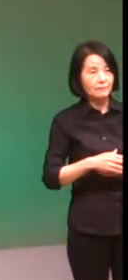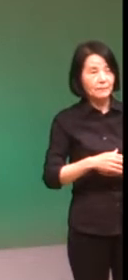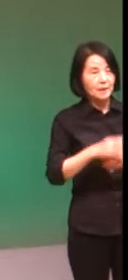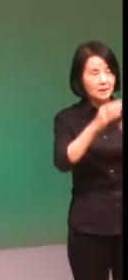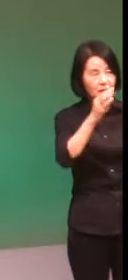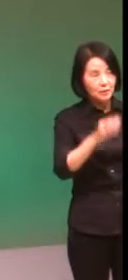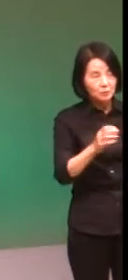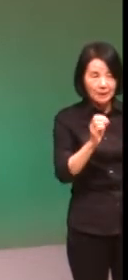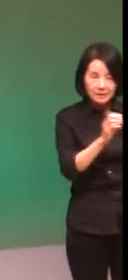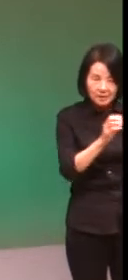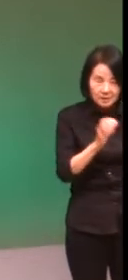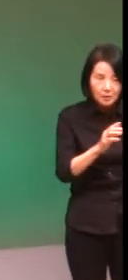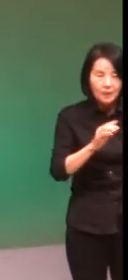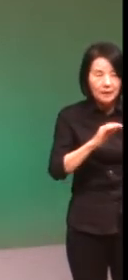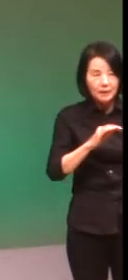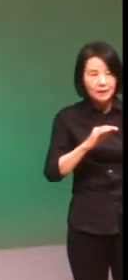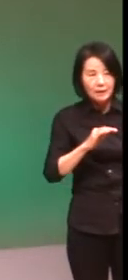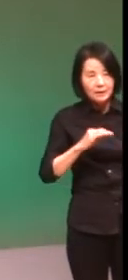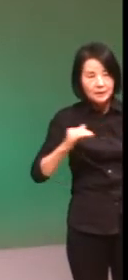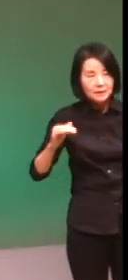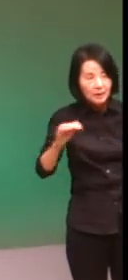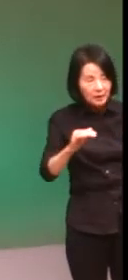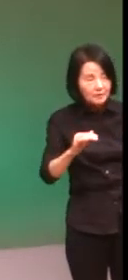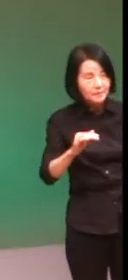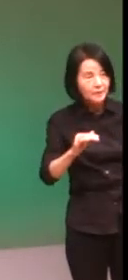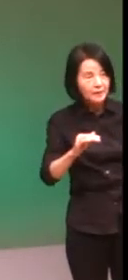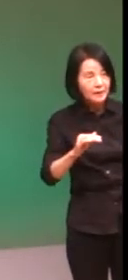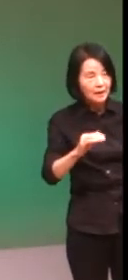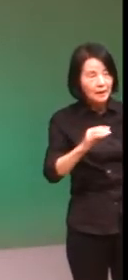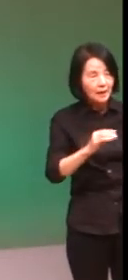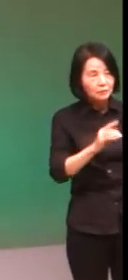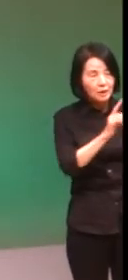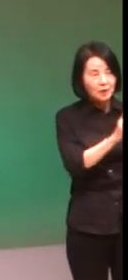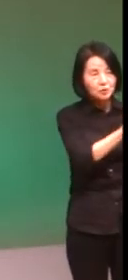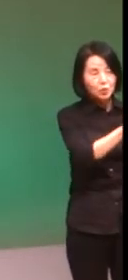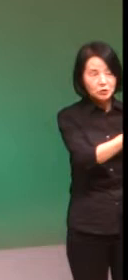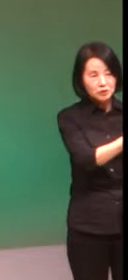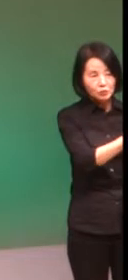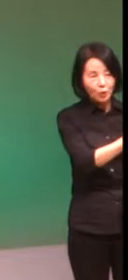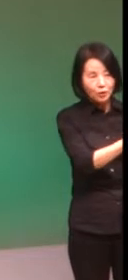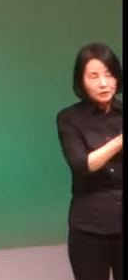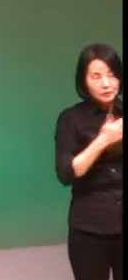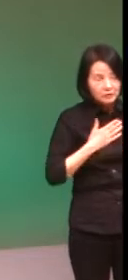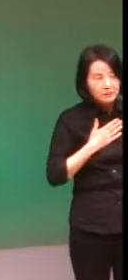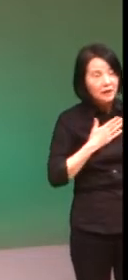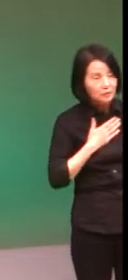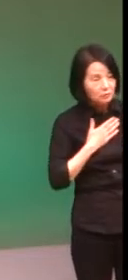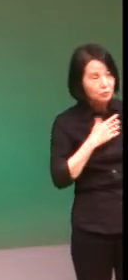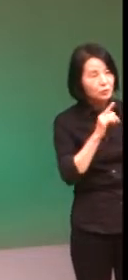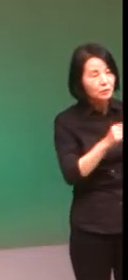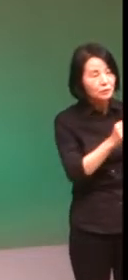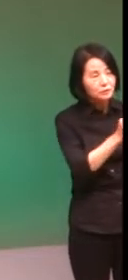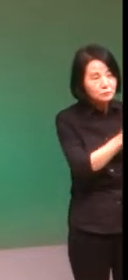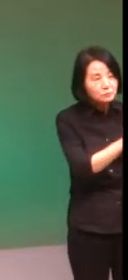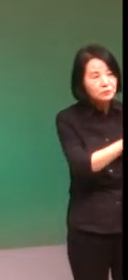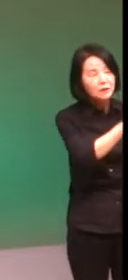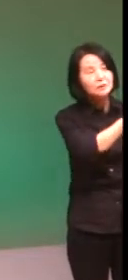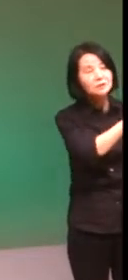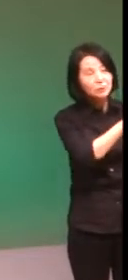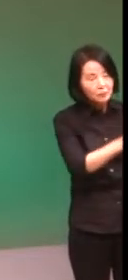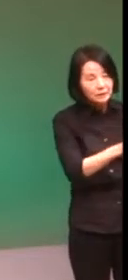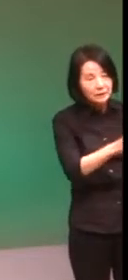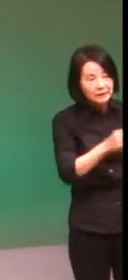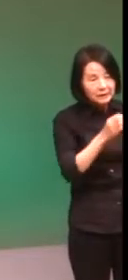they're investing, and you want them to develop a policy. We have some policies on our